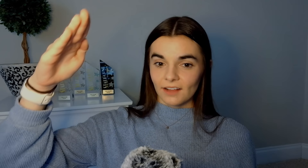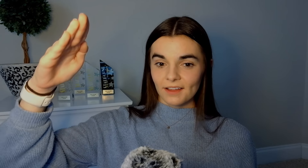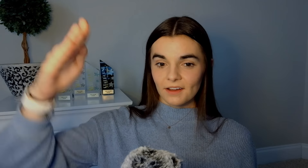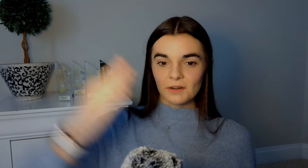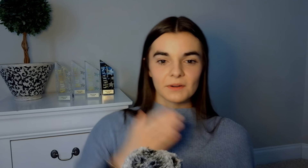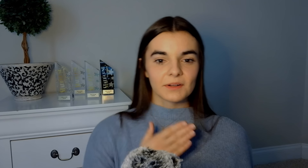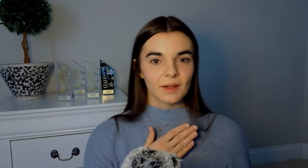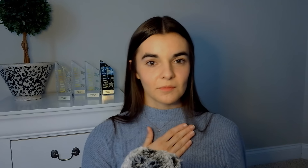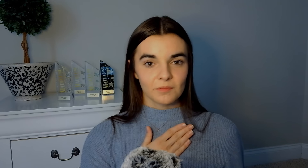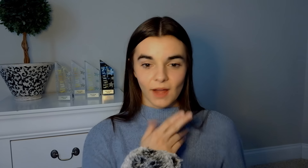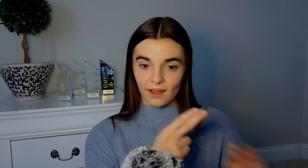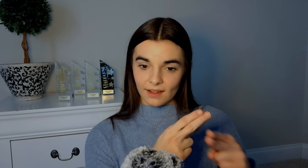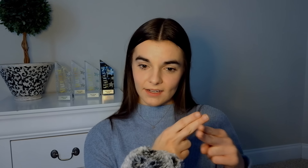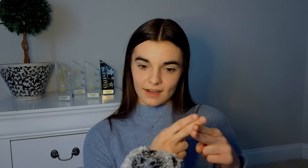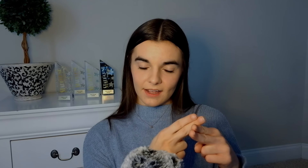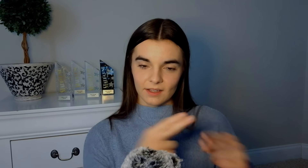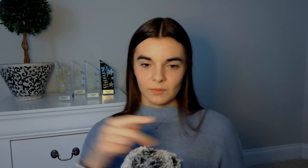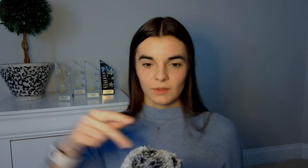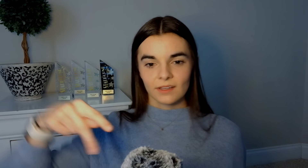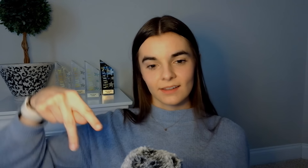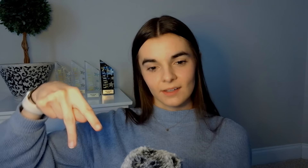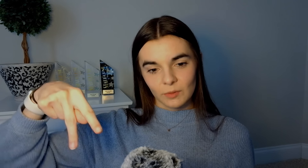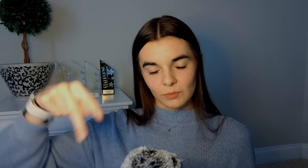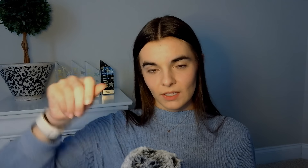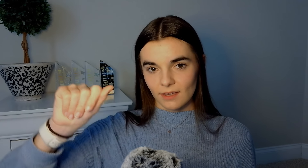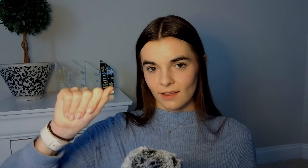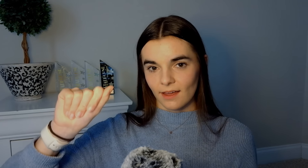Hello, my name,